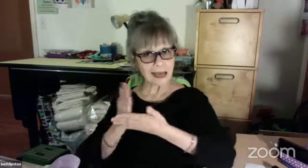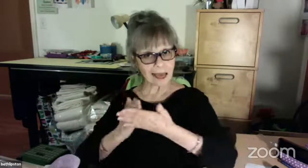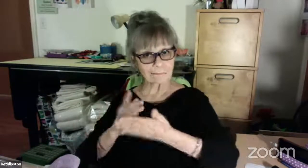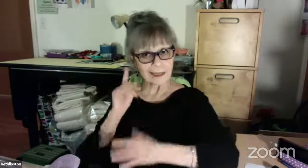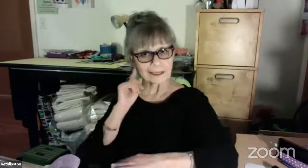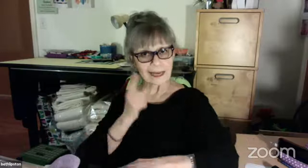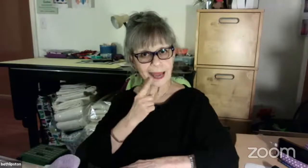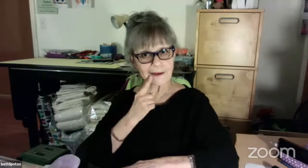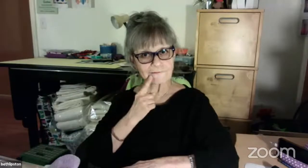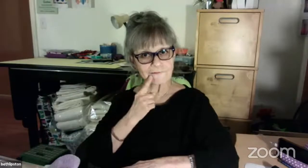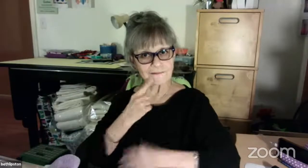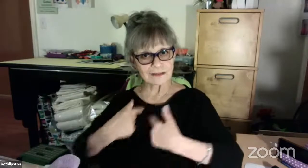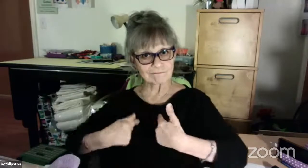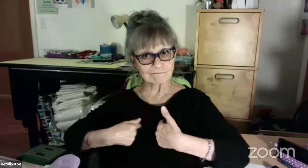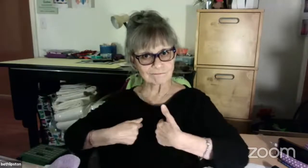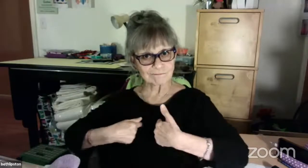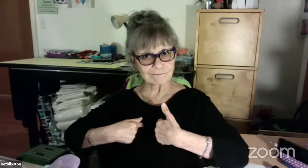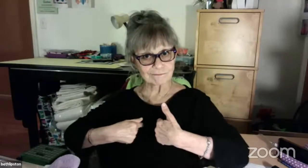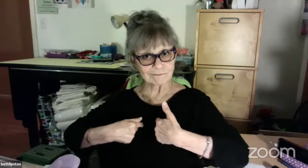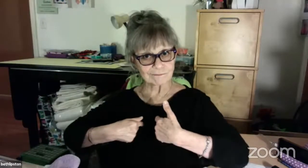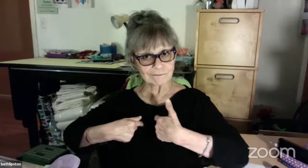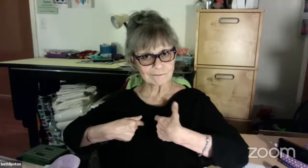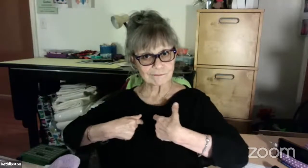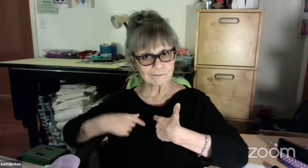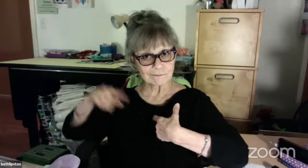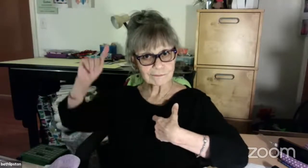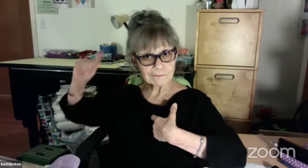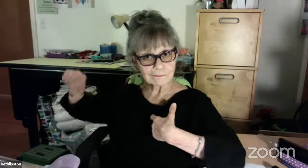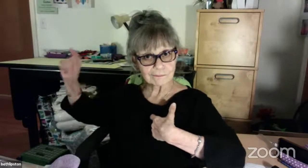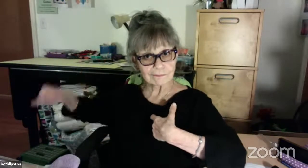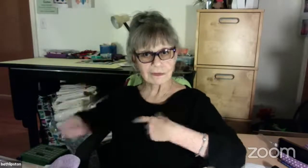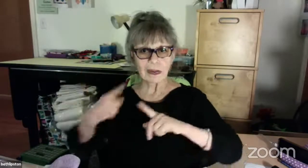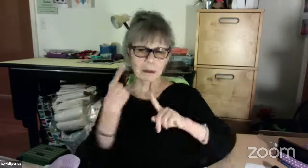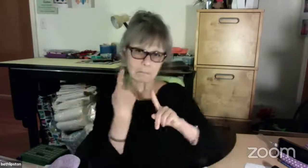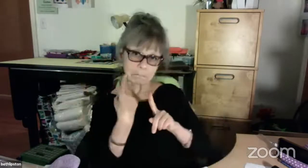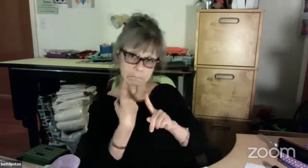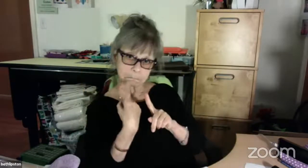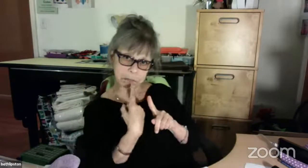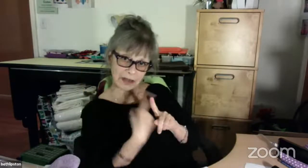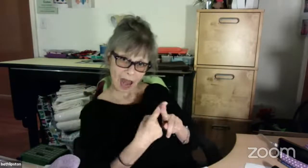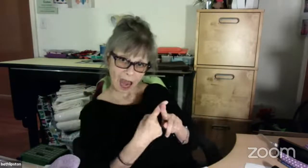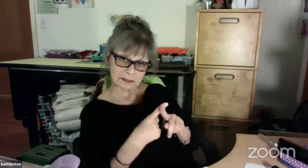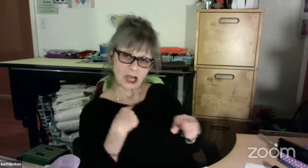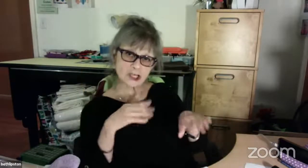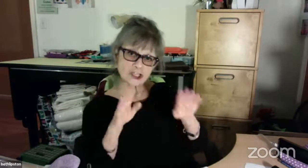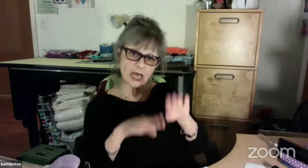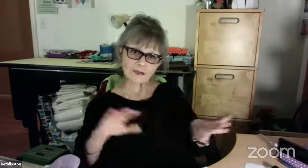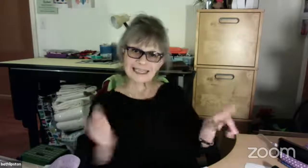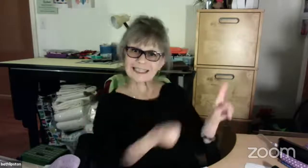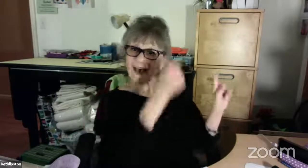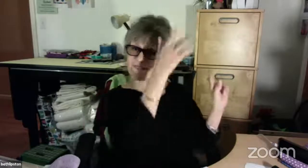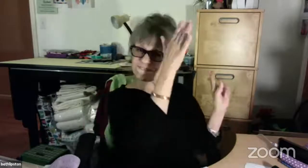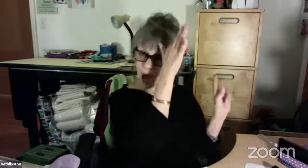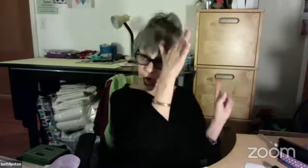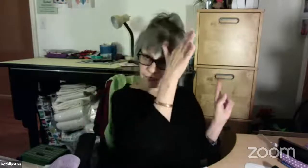that they have some deaf genes like I do. Some of them do. Plus, my